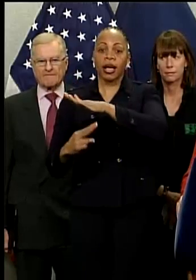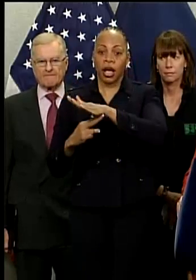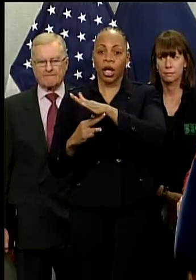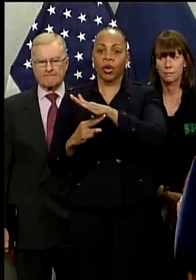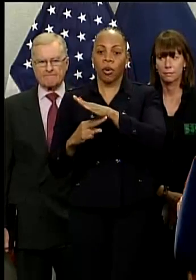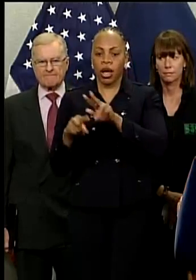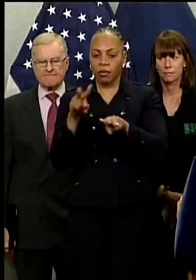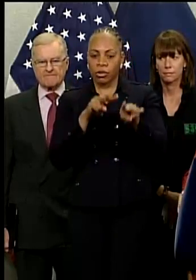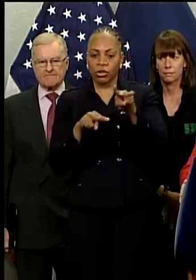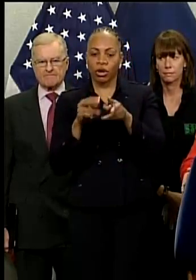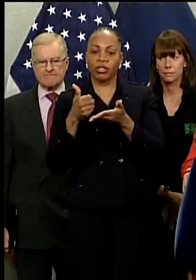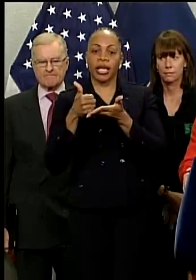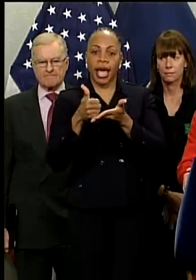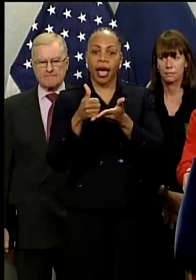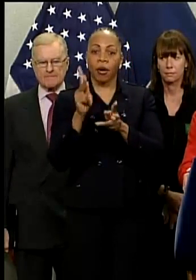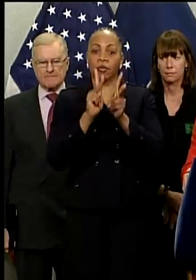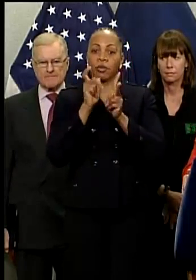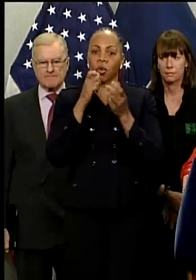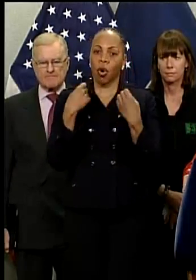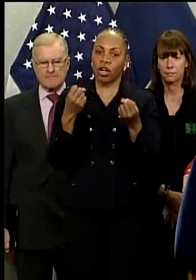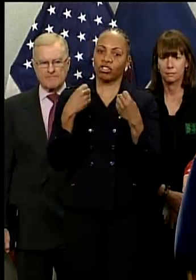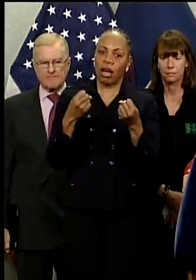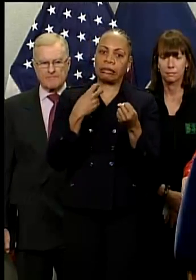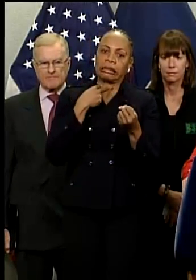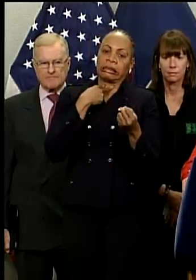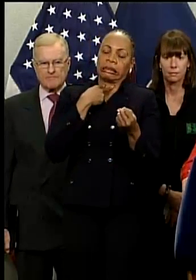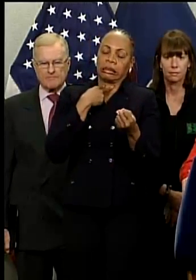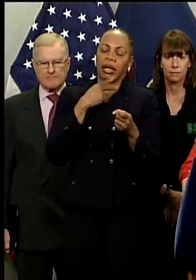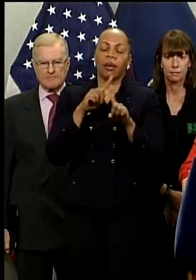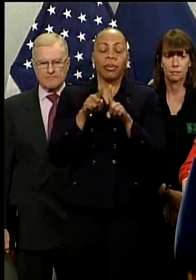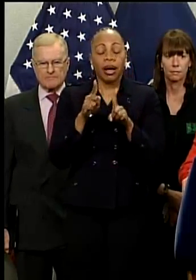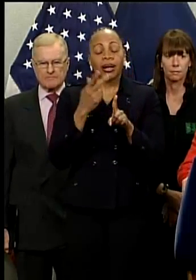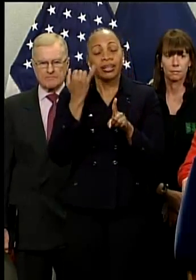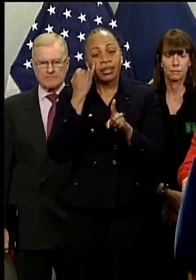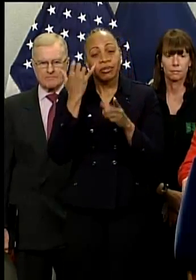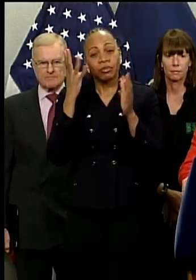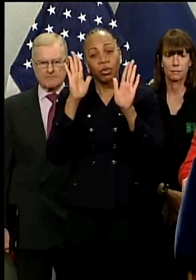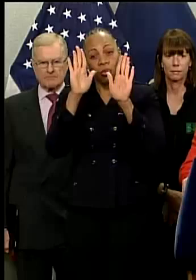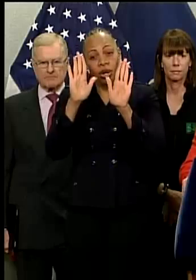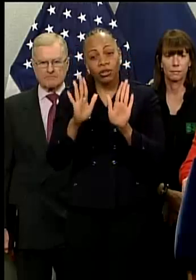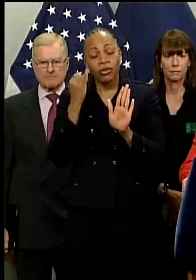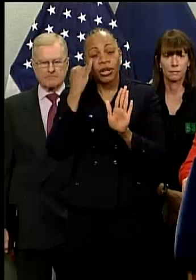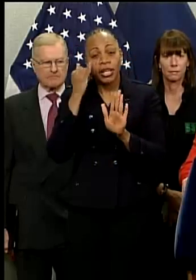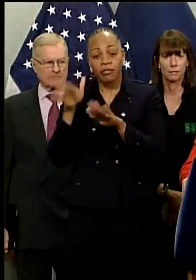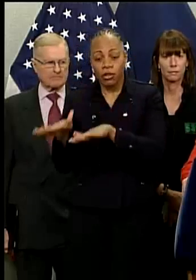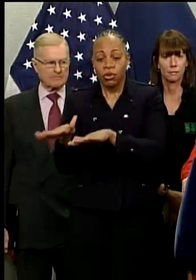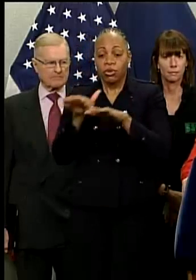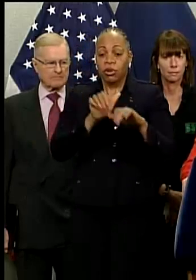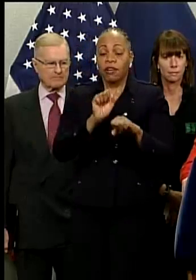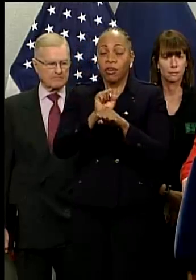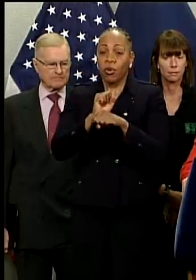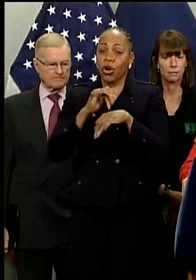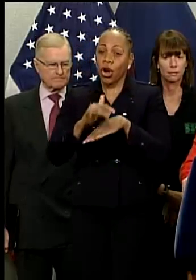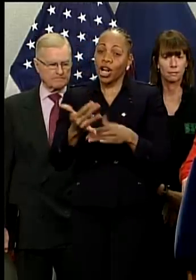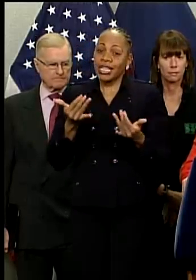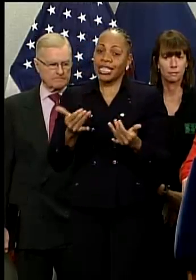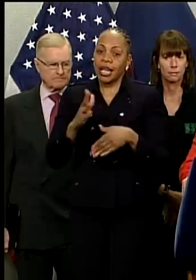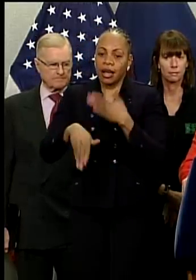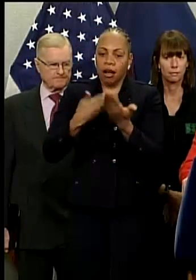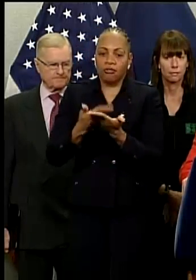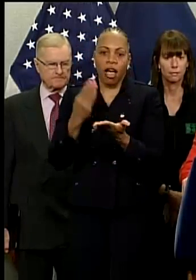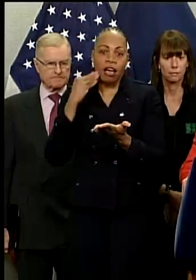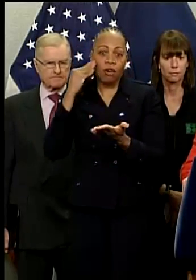help stranded motorists. But what would be great is if you left work early today, got home, parked your